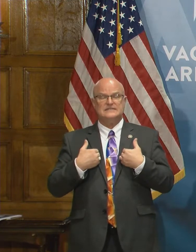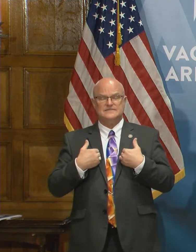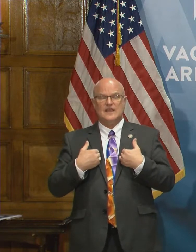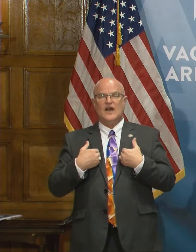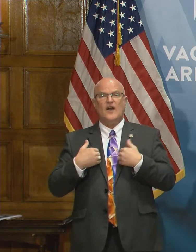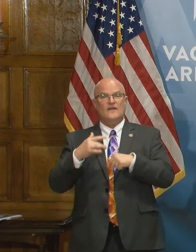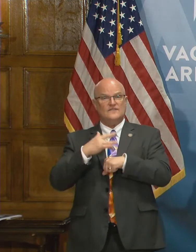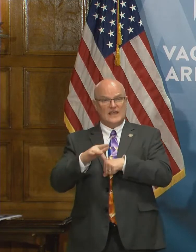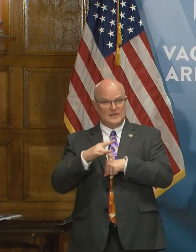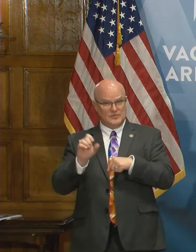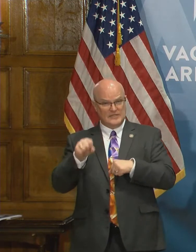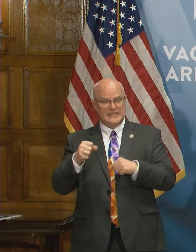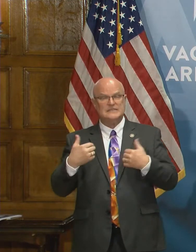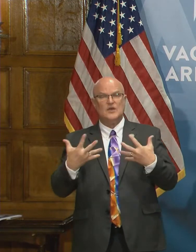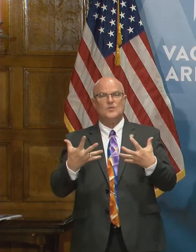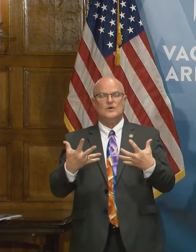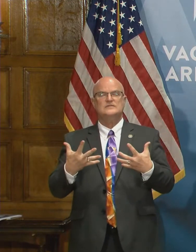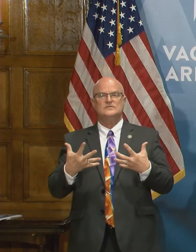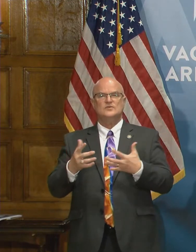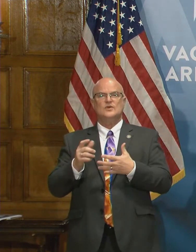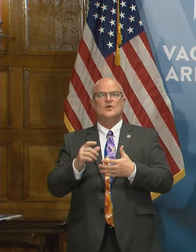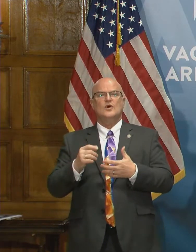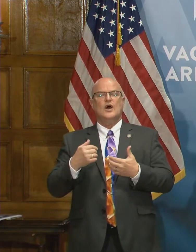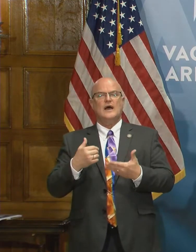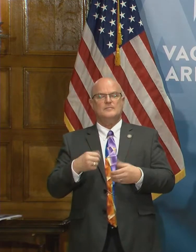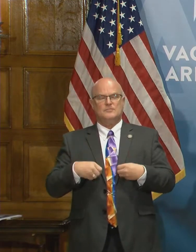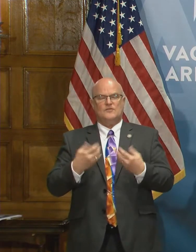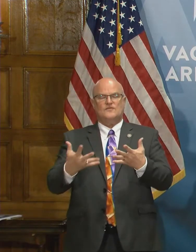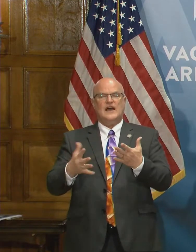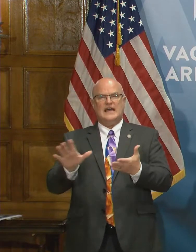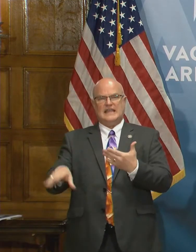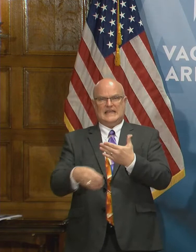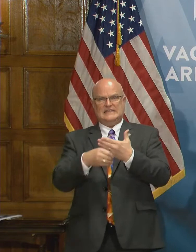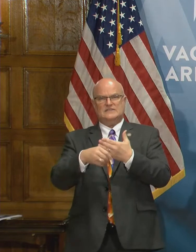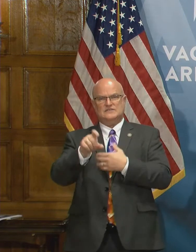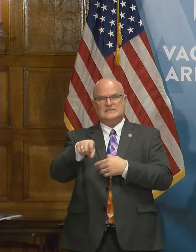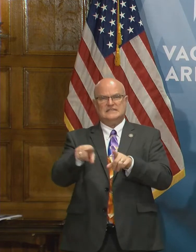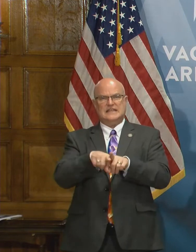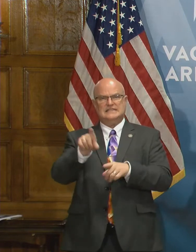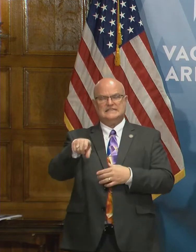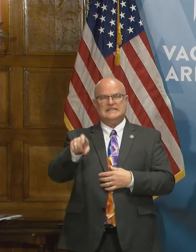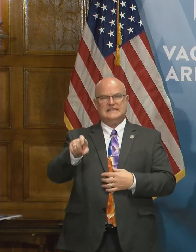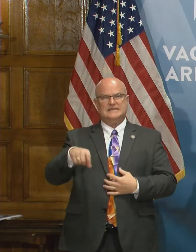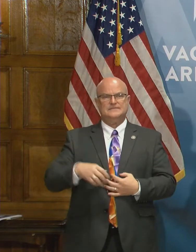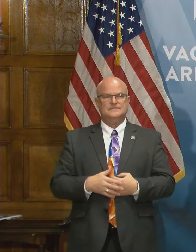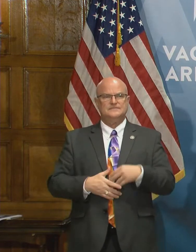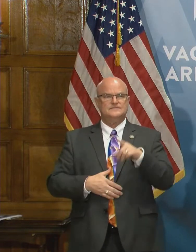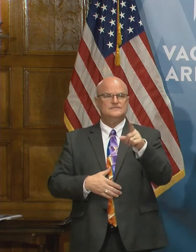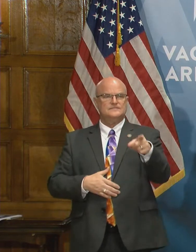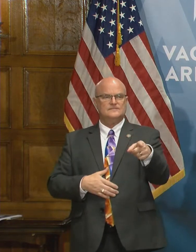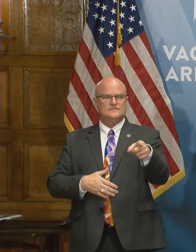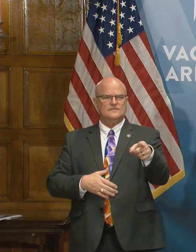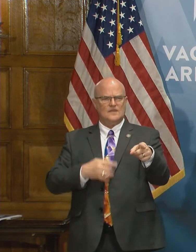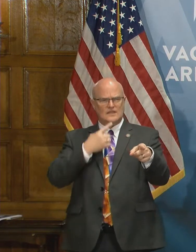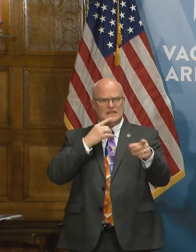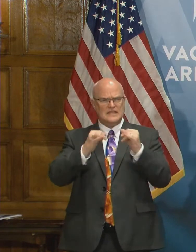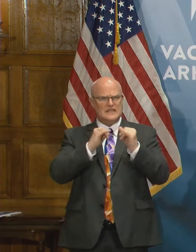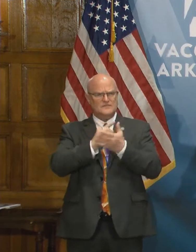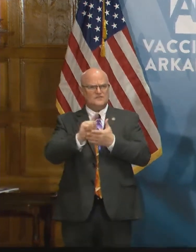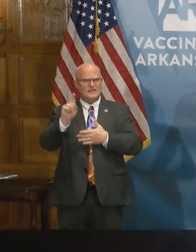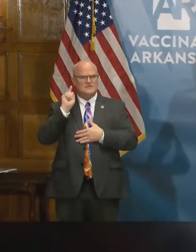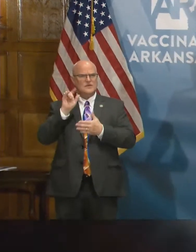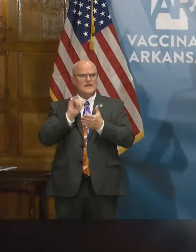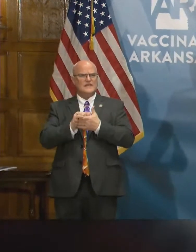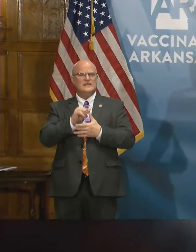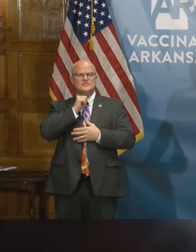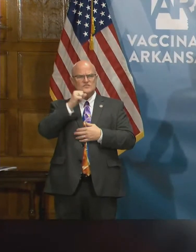are available, and we want to provide additional assistance as requested. You said in an interview last week that